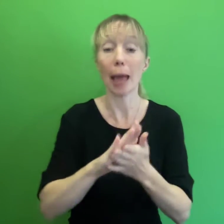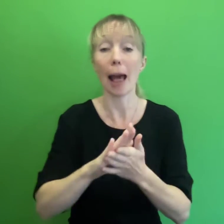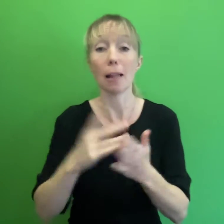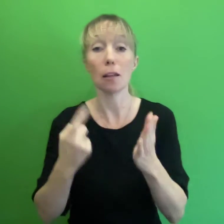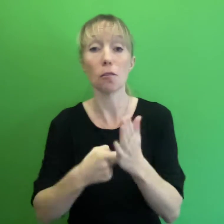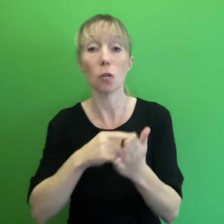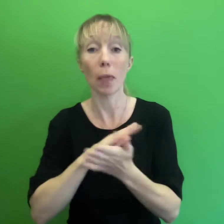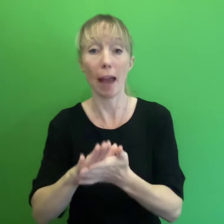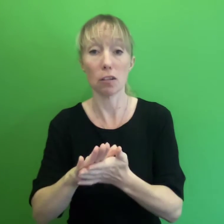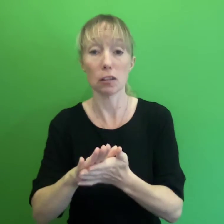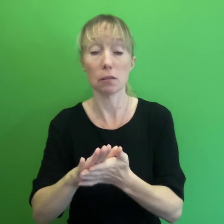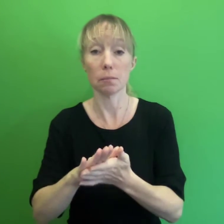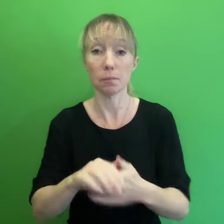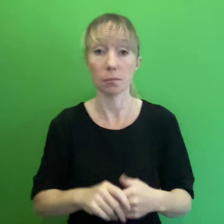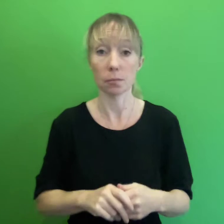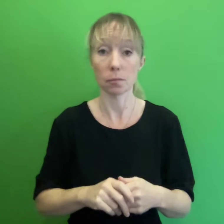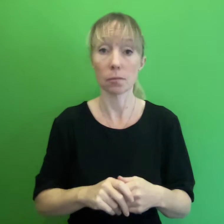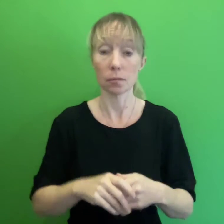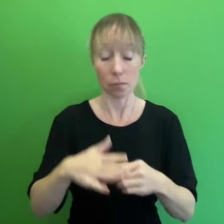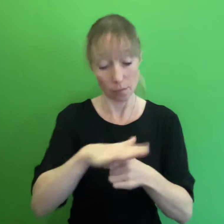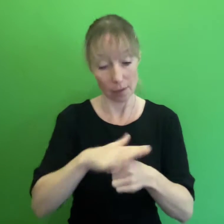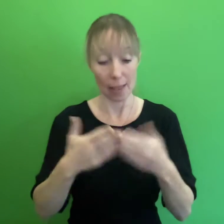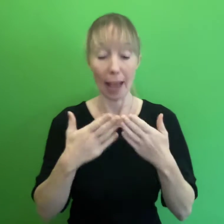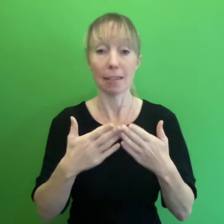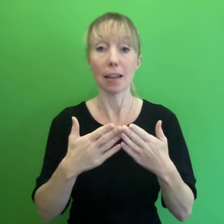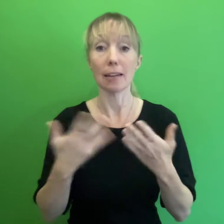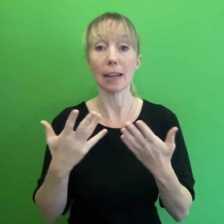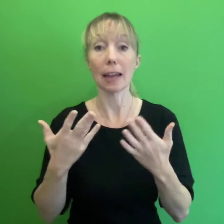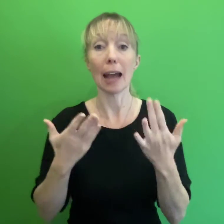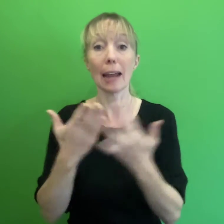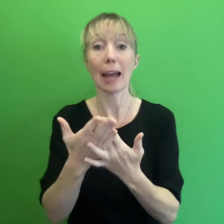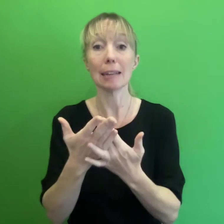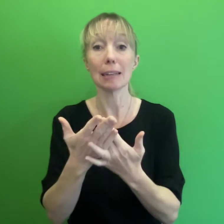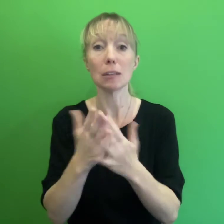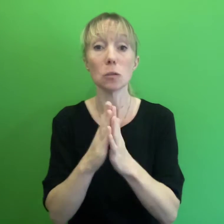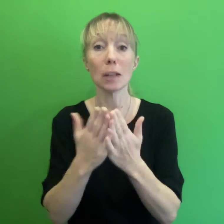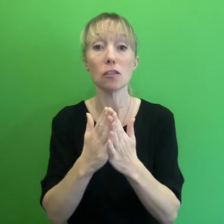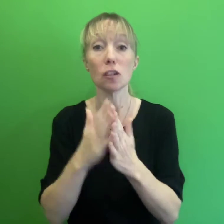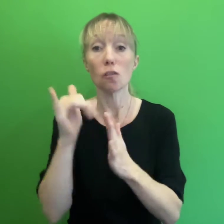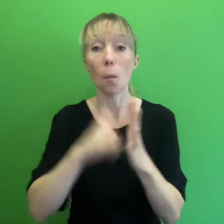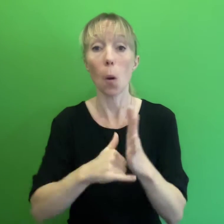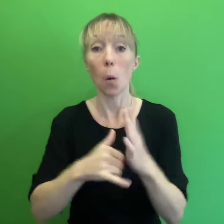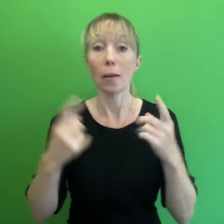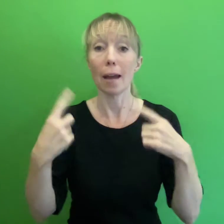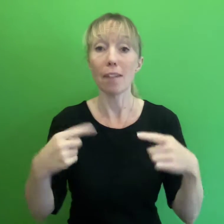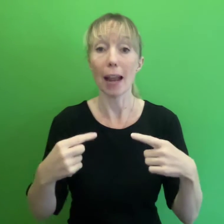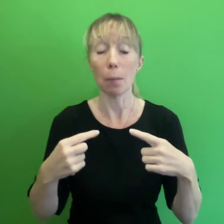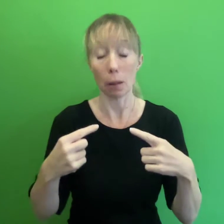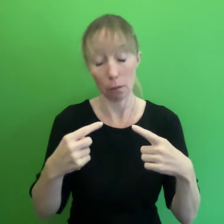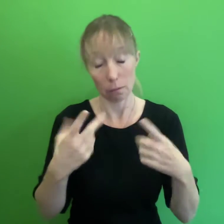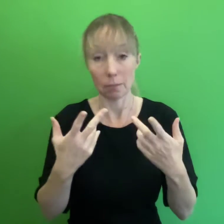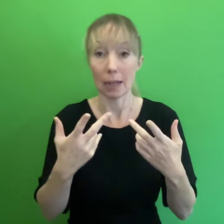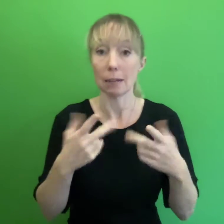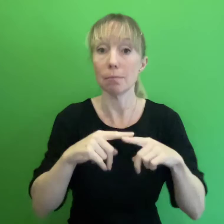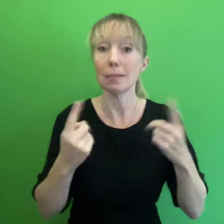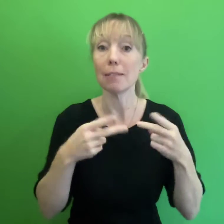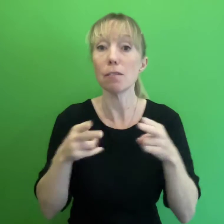Harrison. The case study and the Access to Literature report are available in the following formats: executive